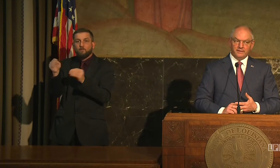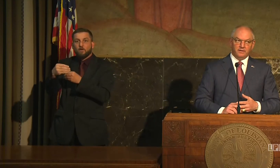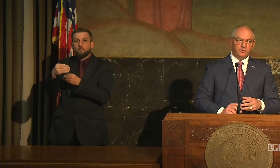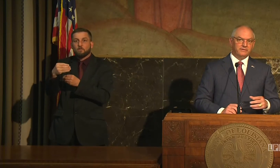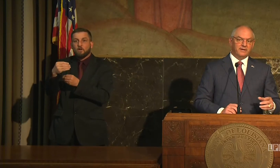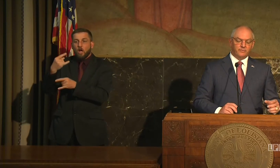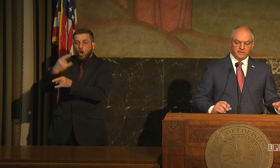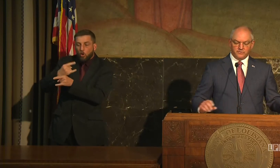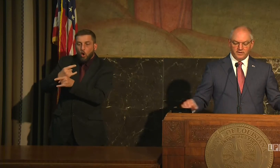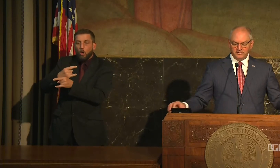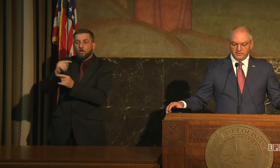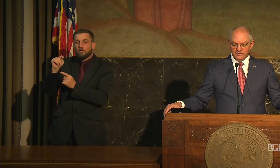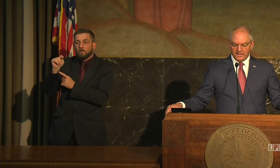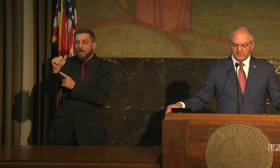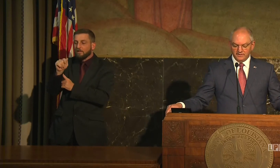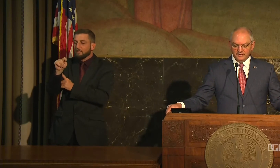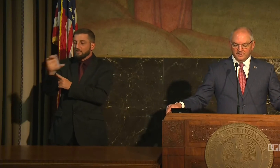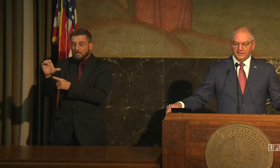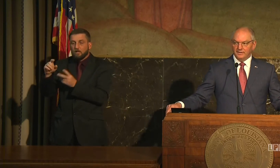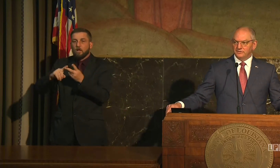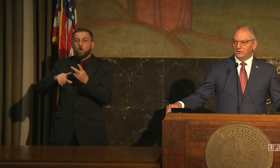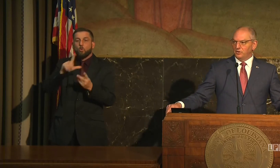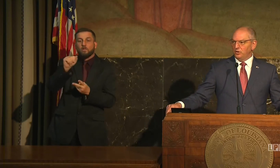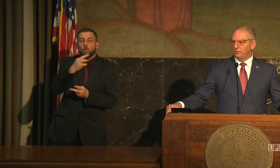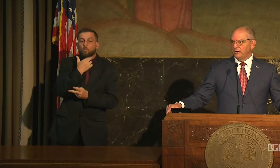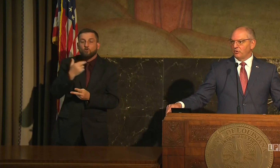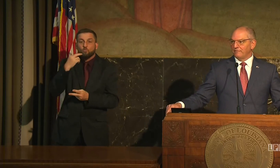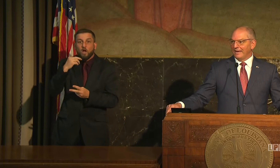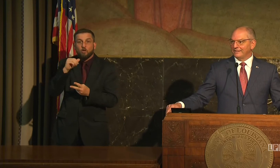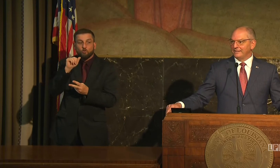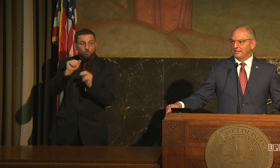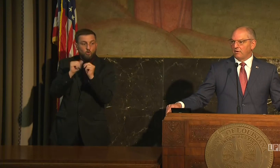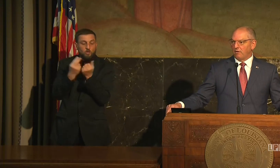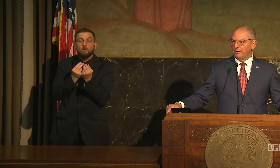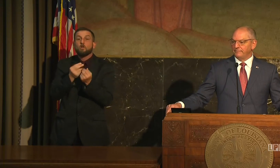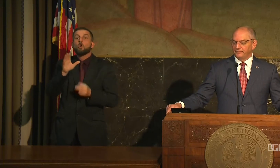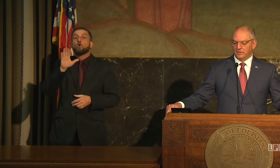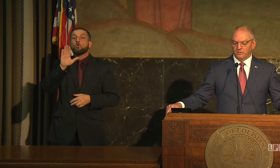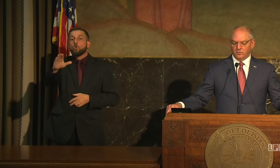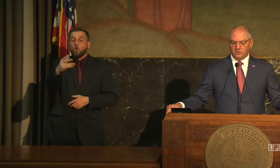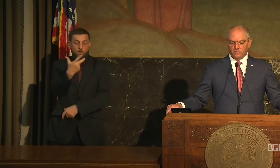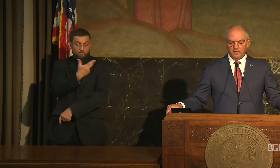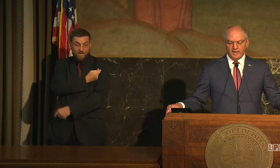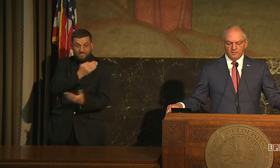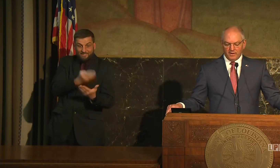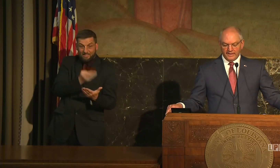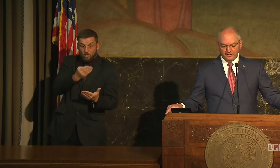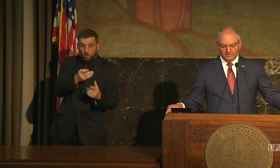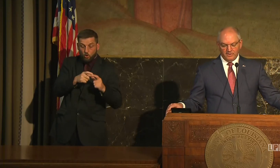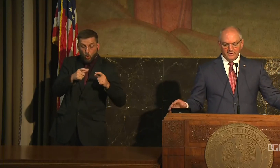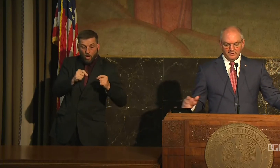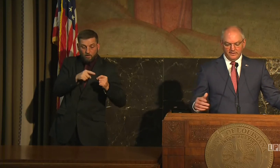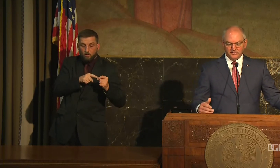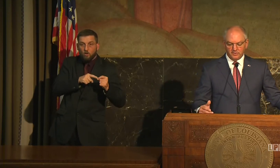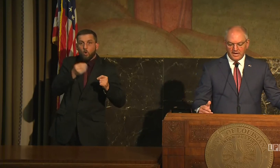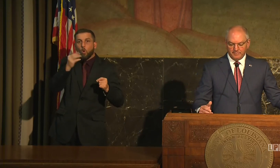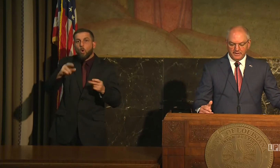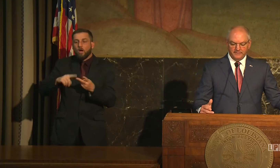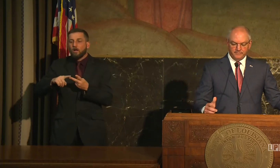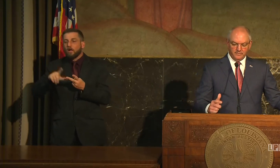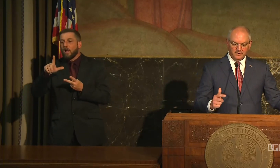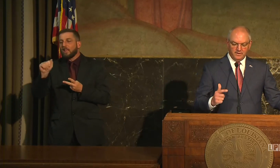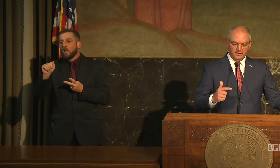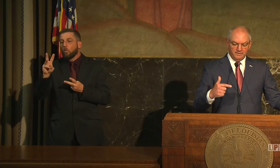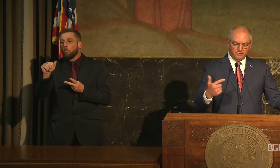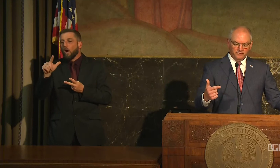Control and the Louisiana Restaurant Association. So using your vaccine card or your LA Wallet digital